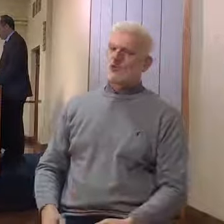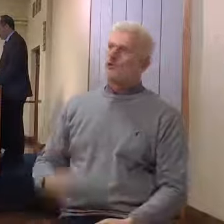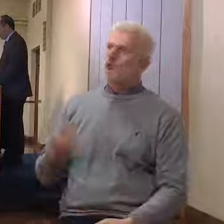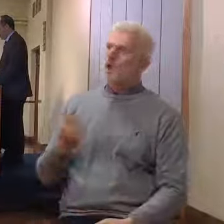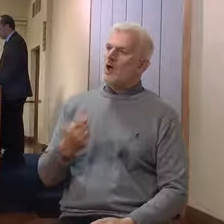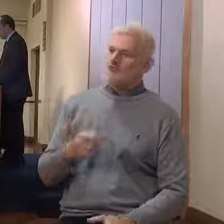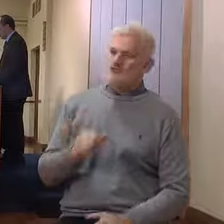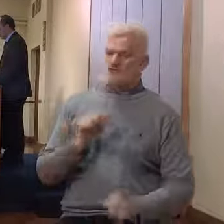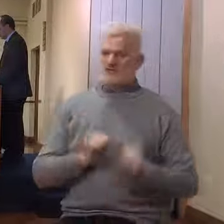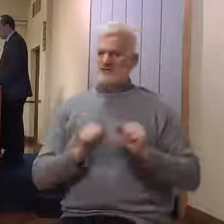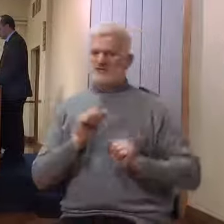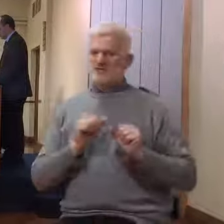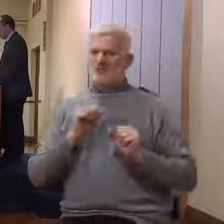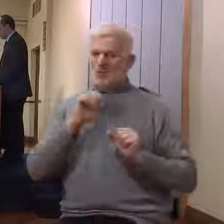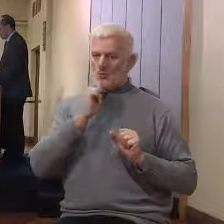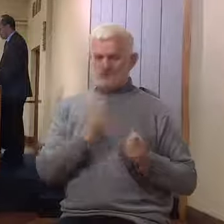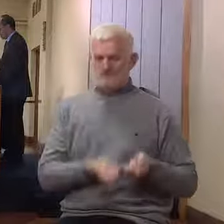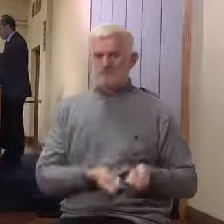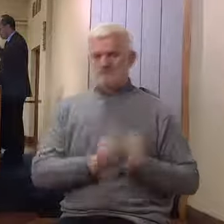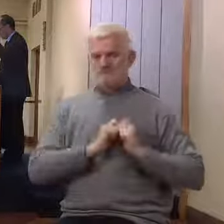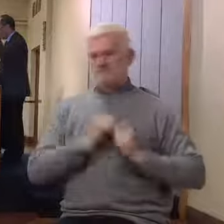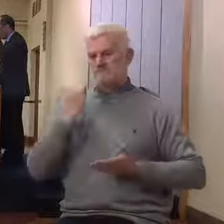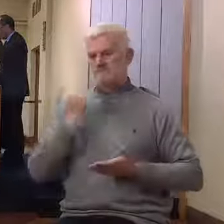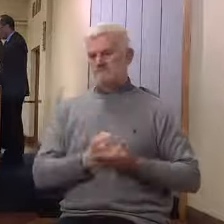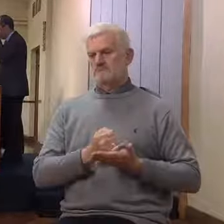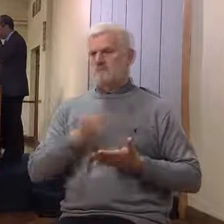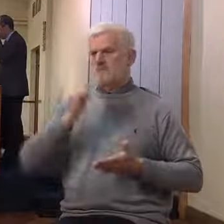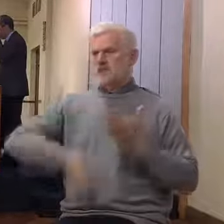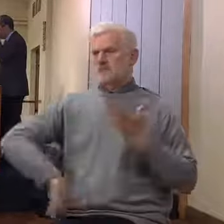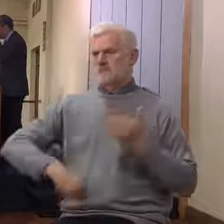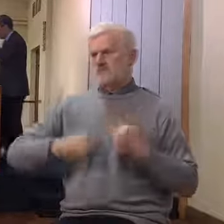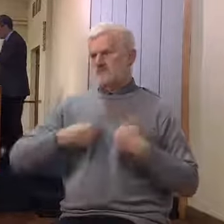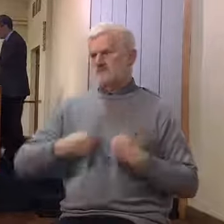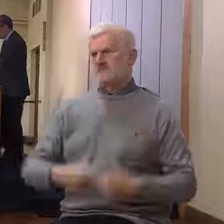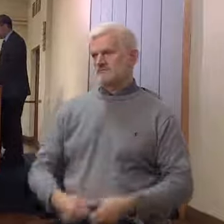resist shall receive to themselves damnation.